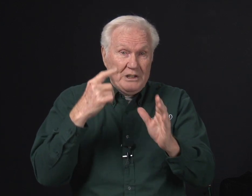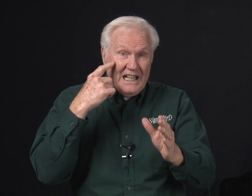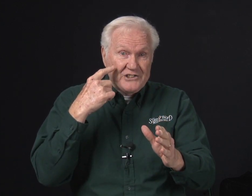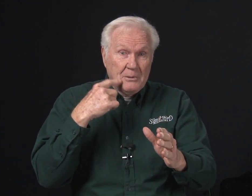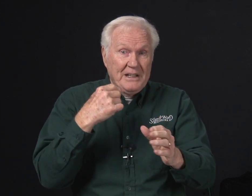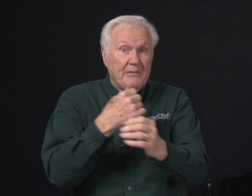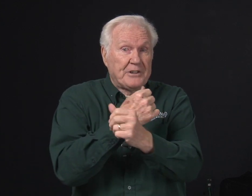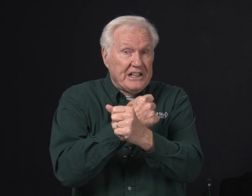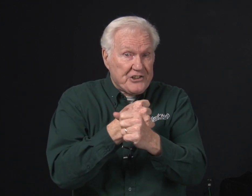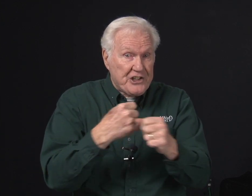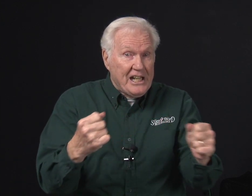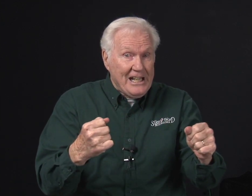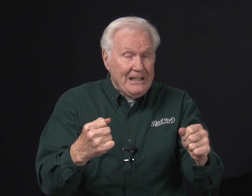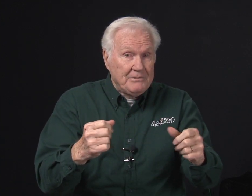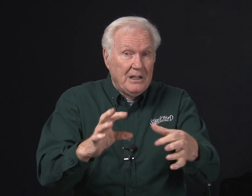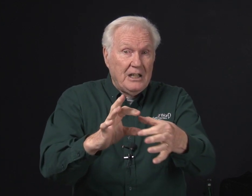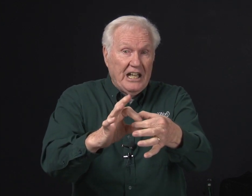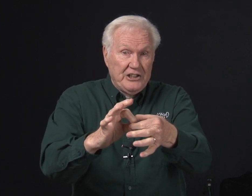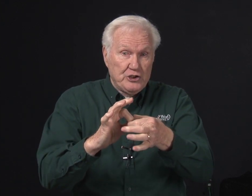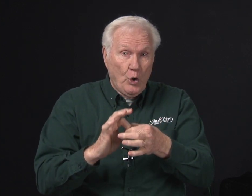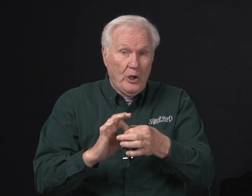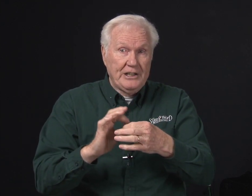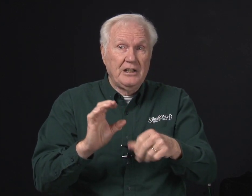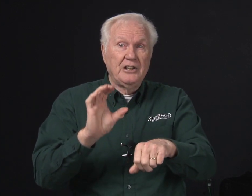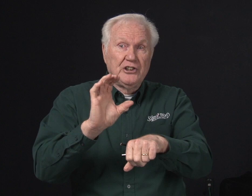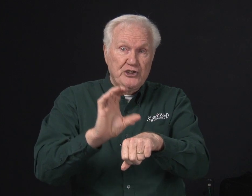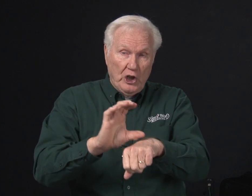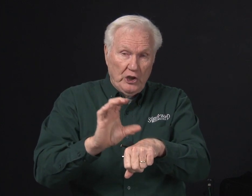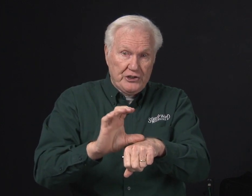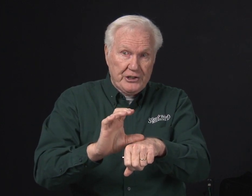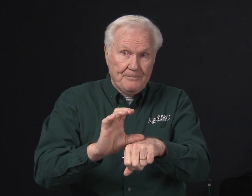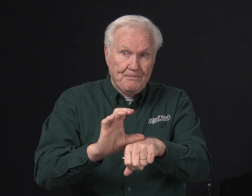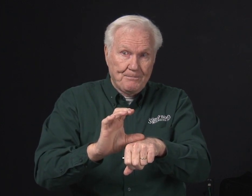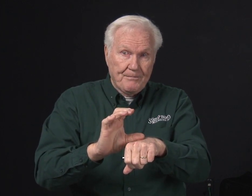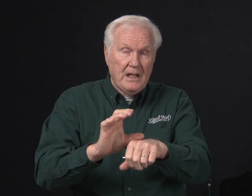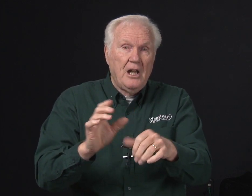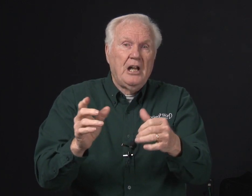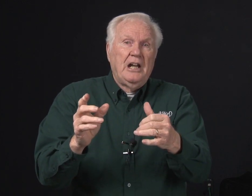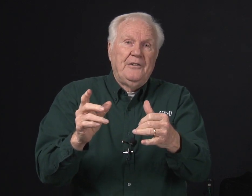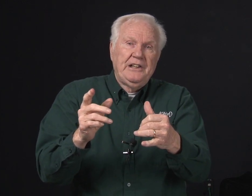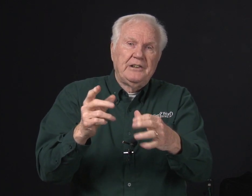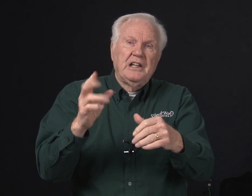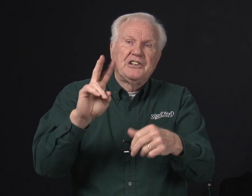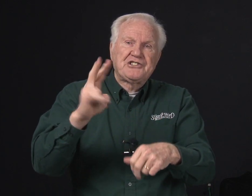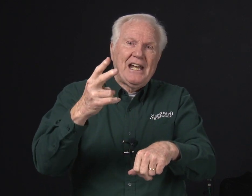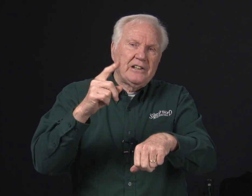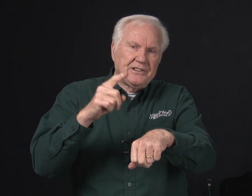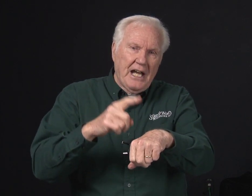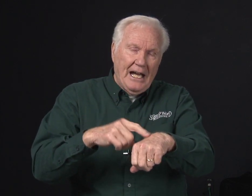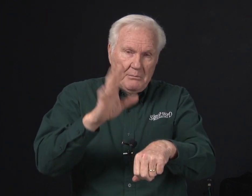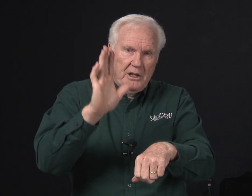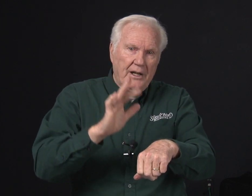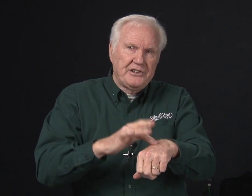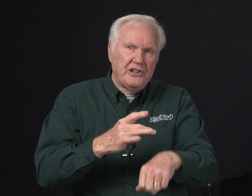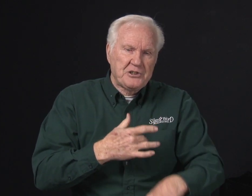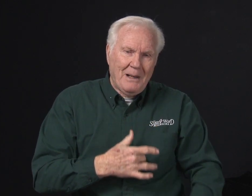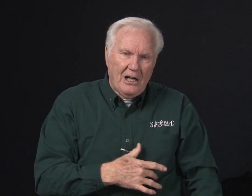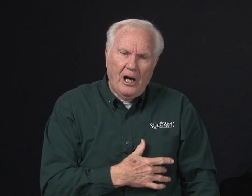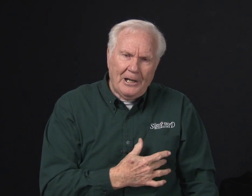had some deaf to get saved and join the church. The second time God touched my heart,